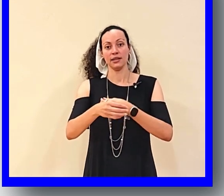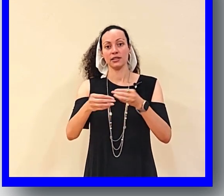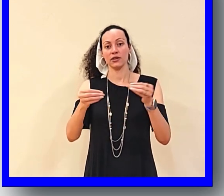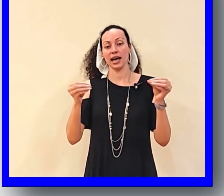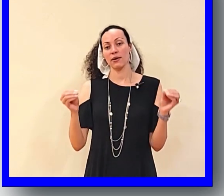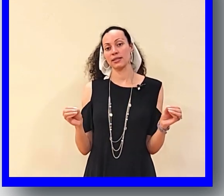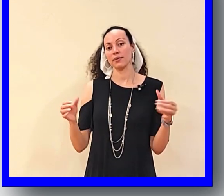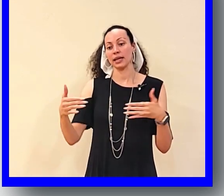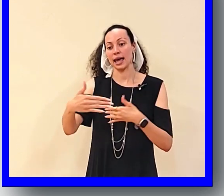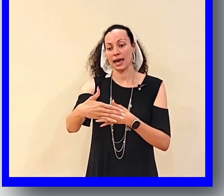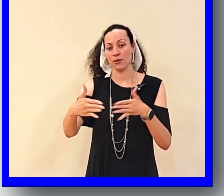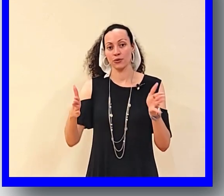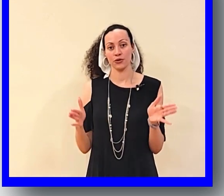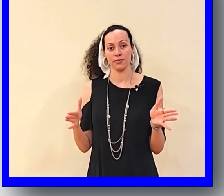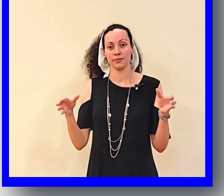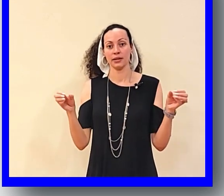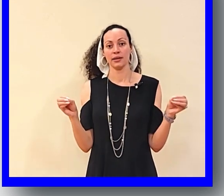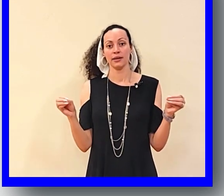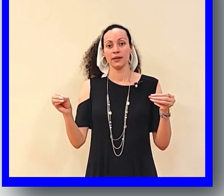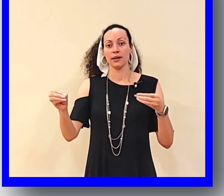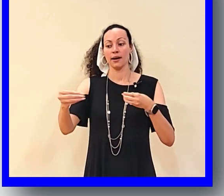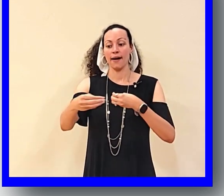Office. So it's kind of resembling like a room.